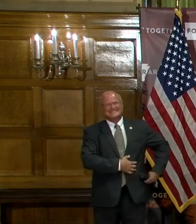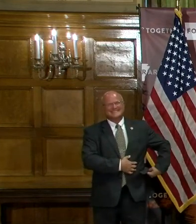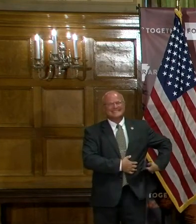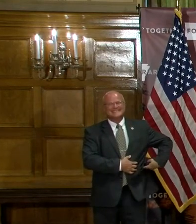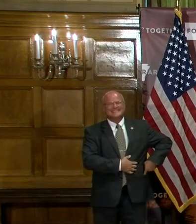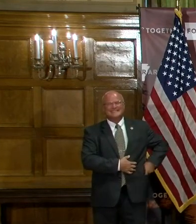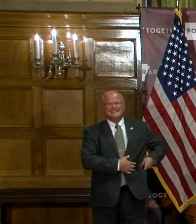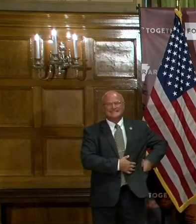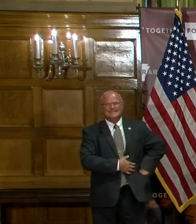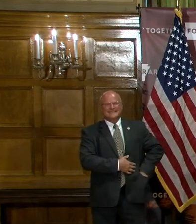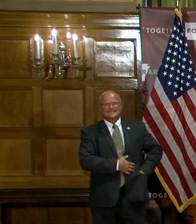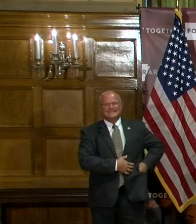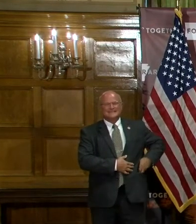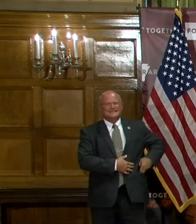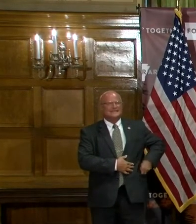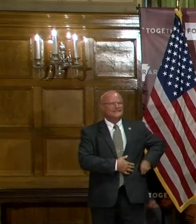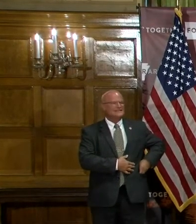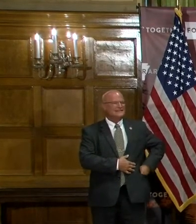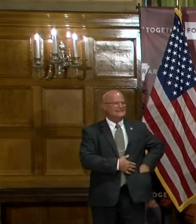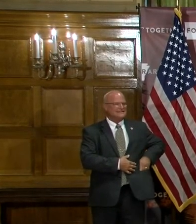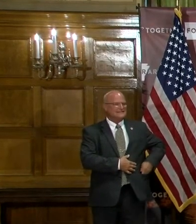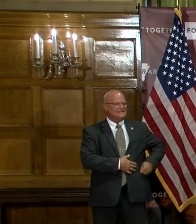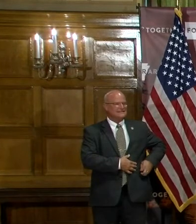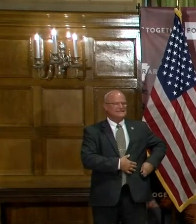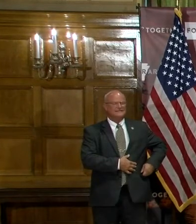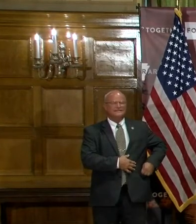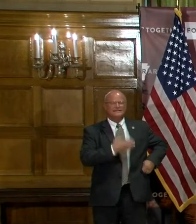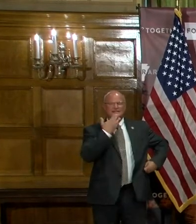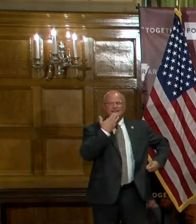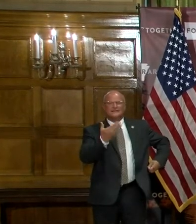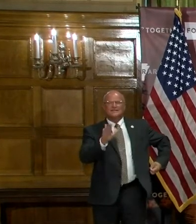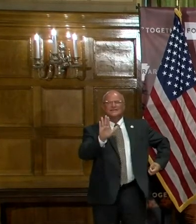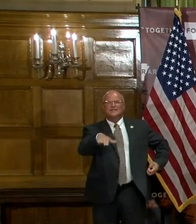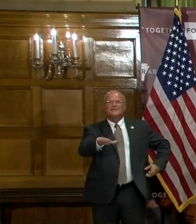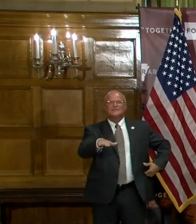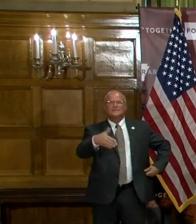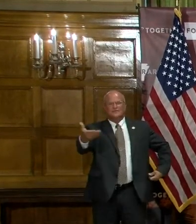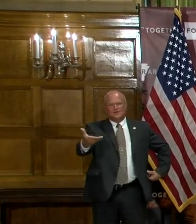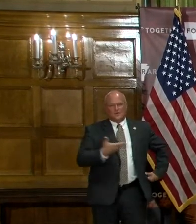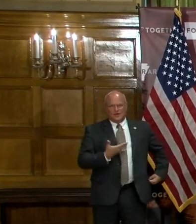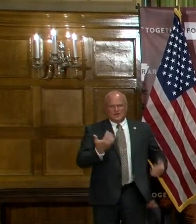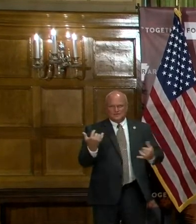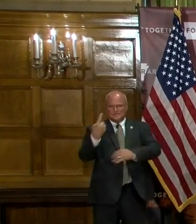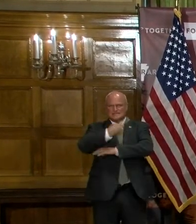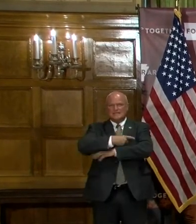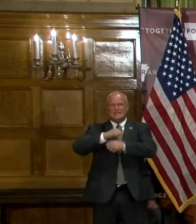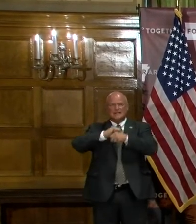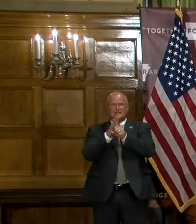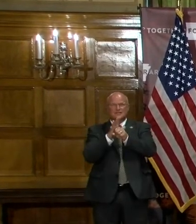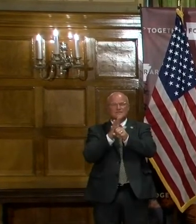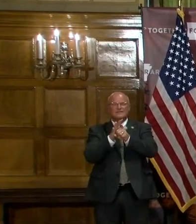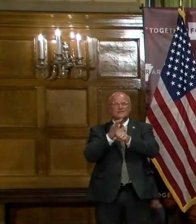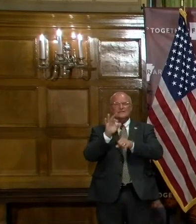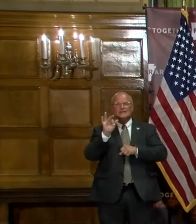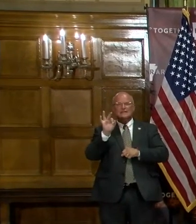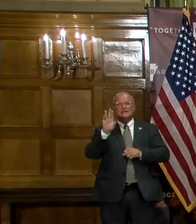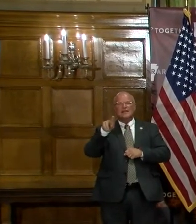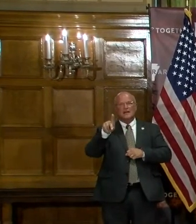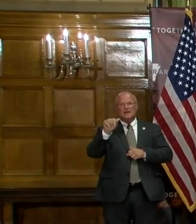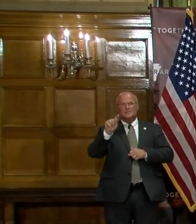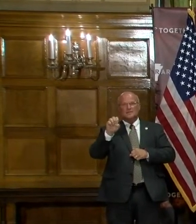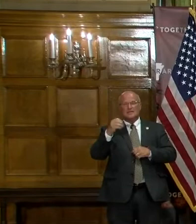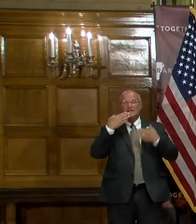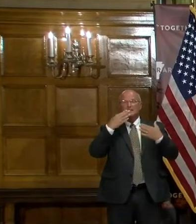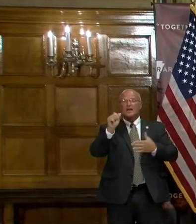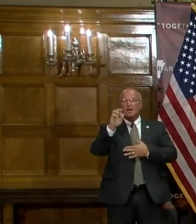Good afternoon, everyone. Welcome to today's daily COVID-19 update. I first want to thank